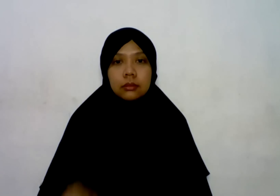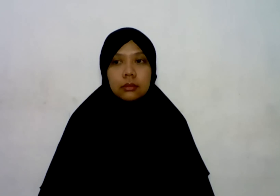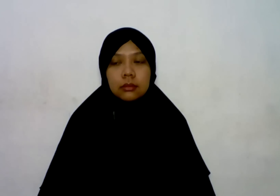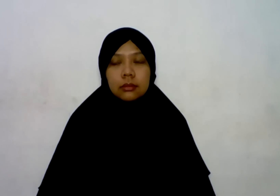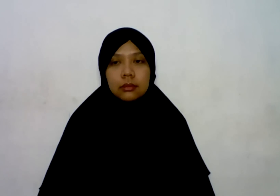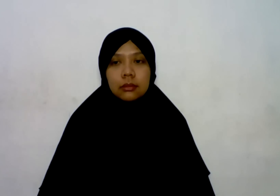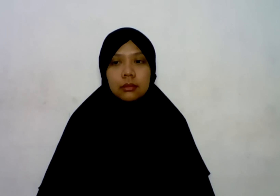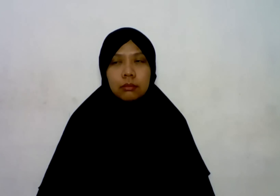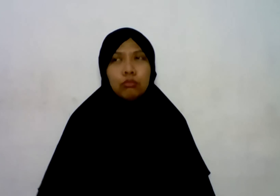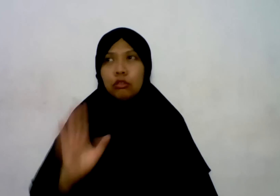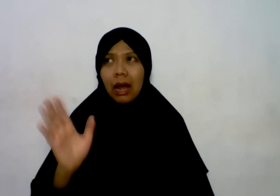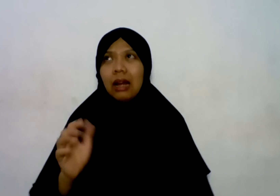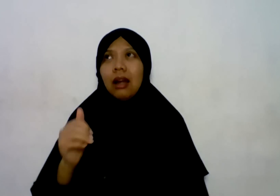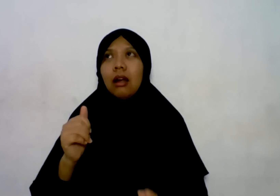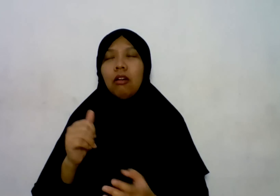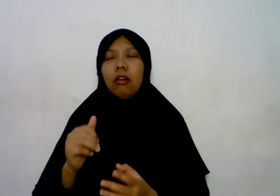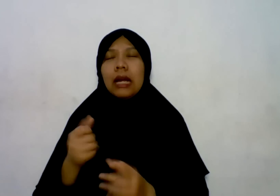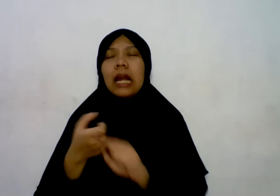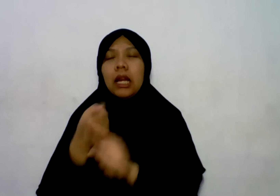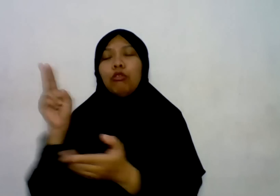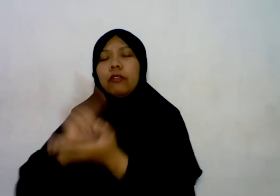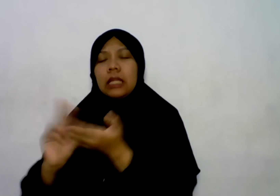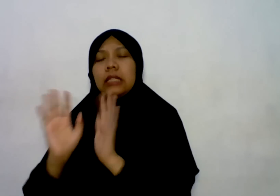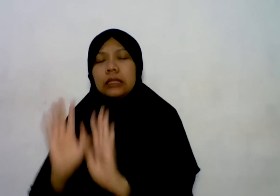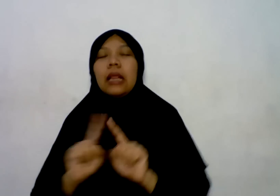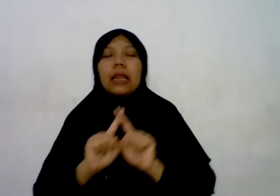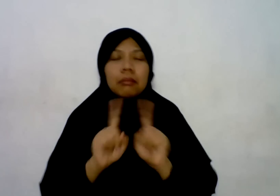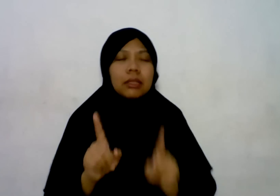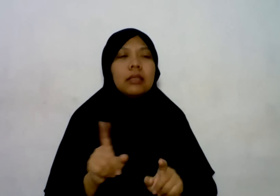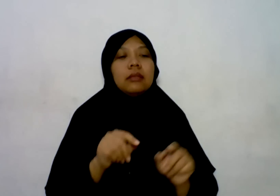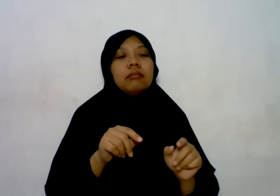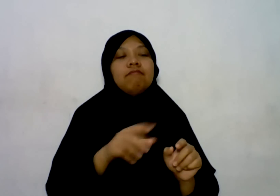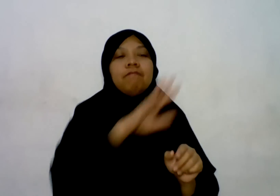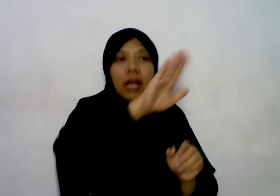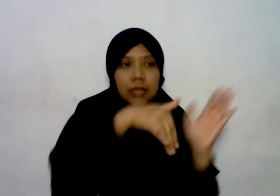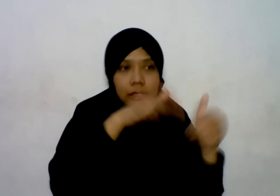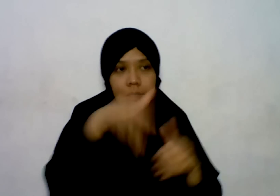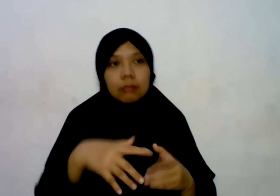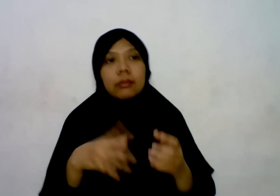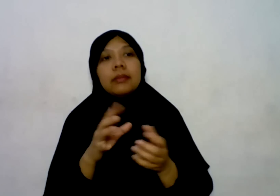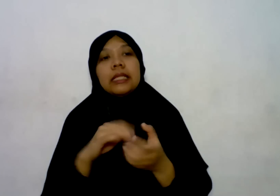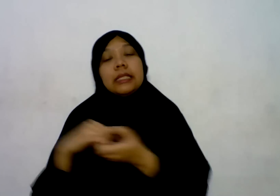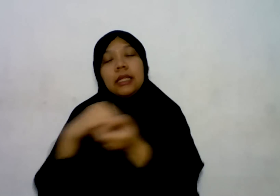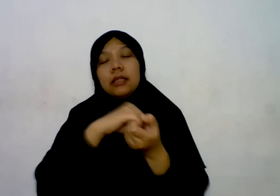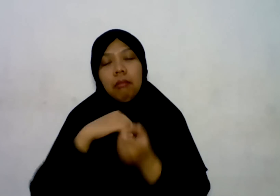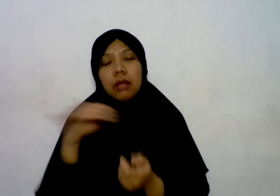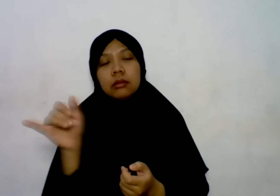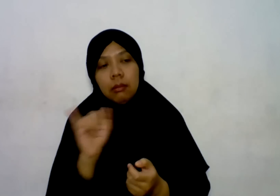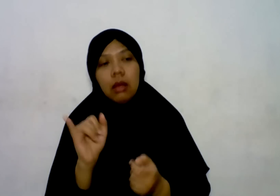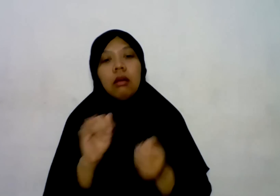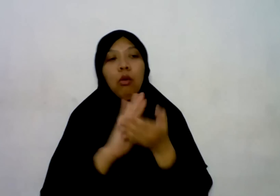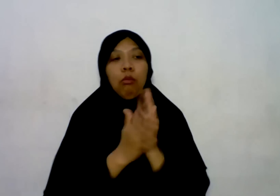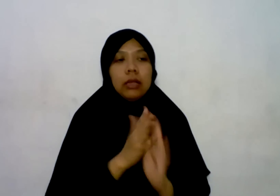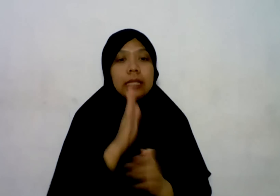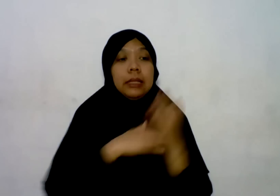universities, because it's knowledge created within universities by academics